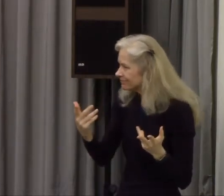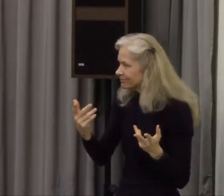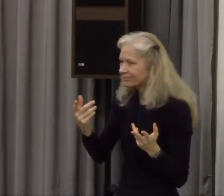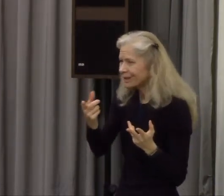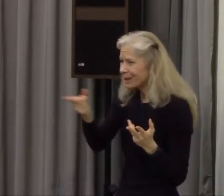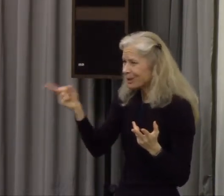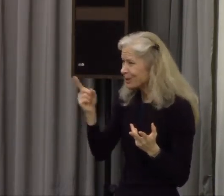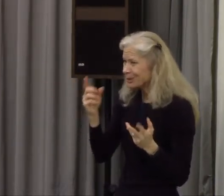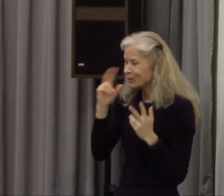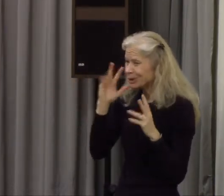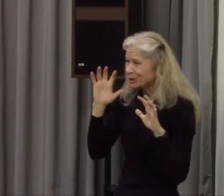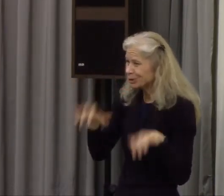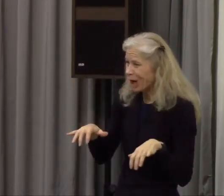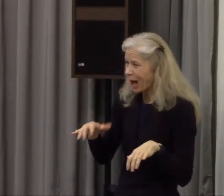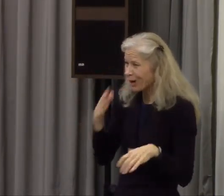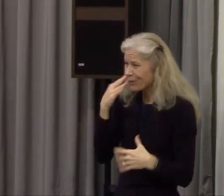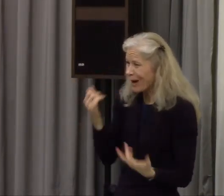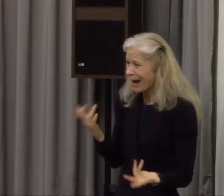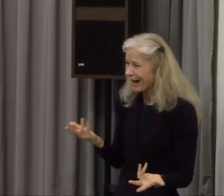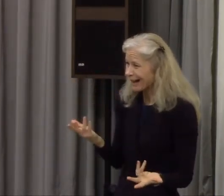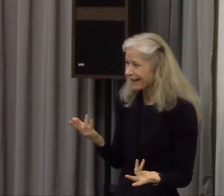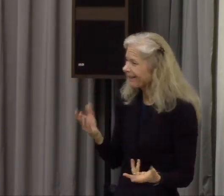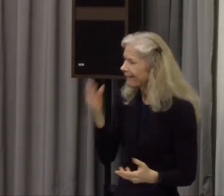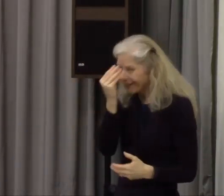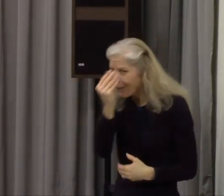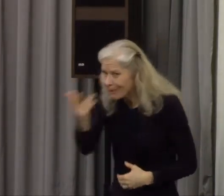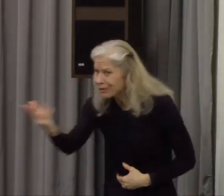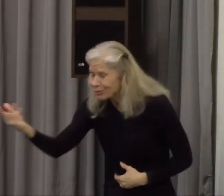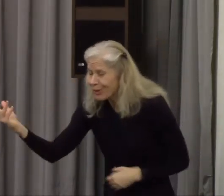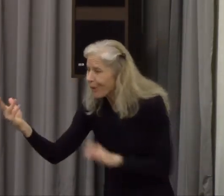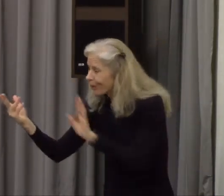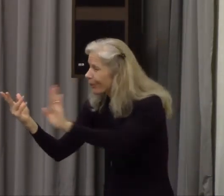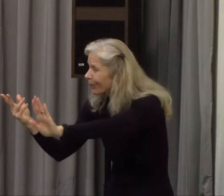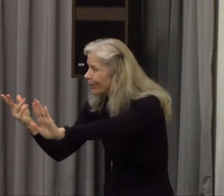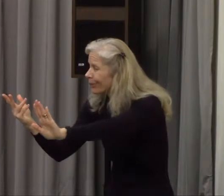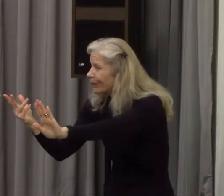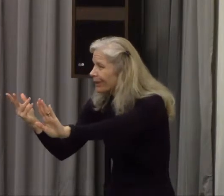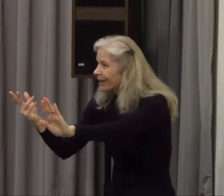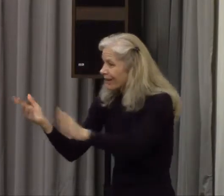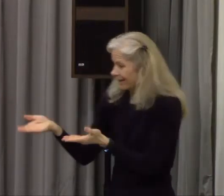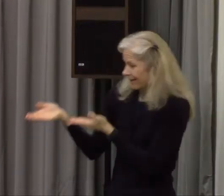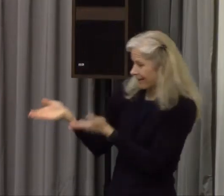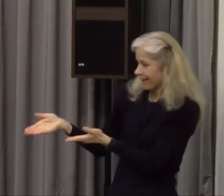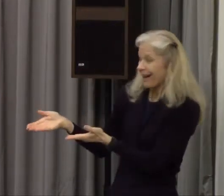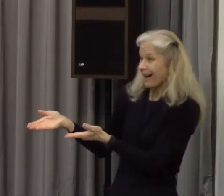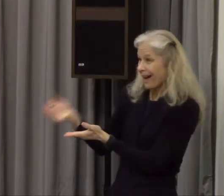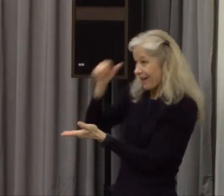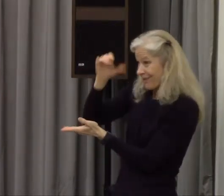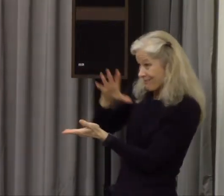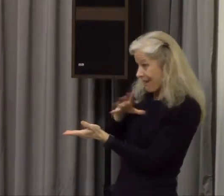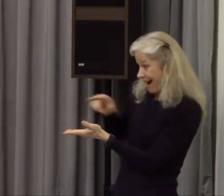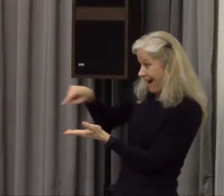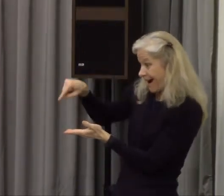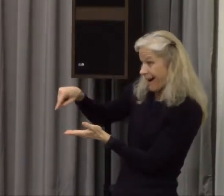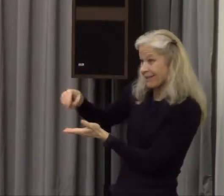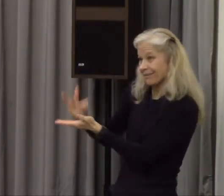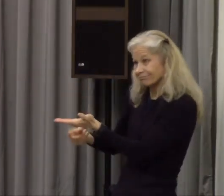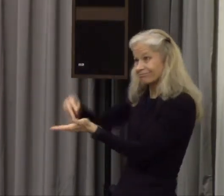Acts 4:10, be it known unto you all and to all the people of Israel that by the name of Jesus Christ of Nazareth,